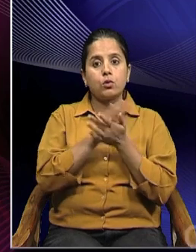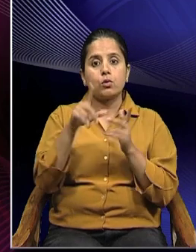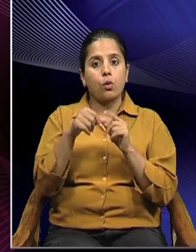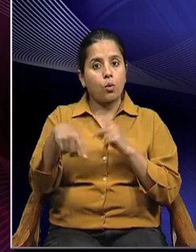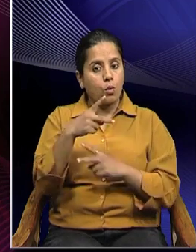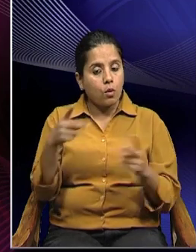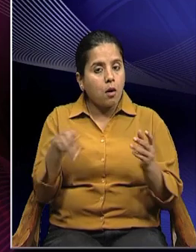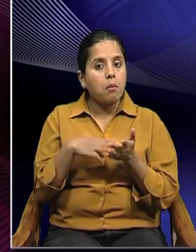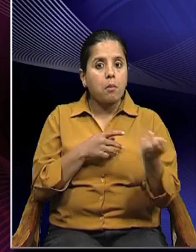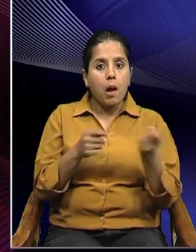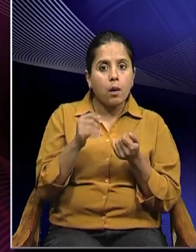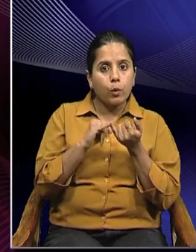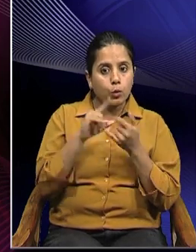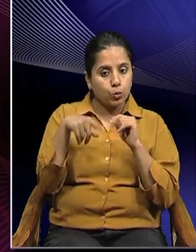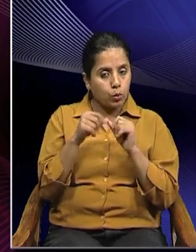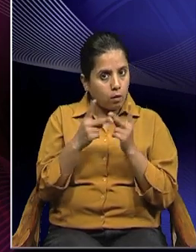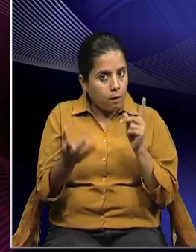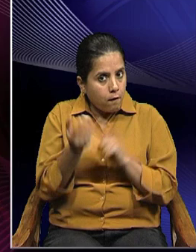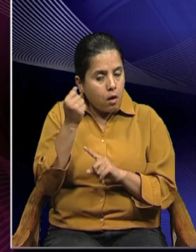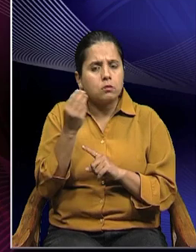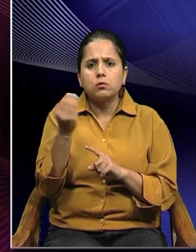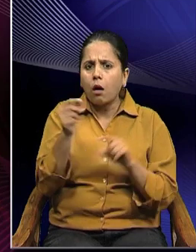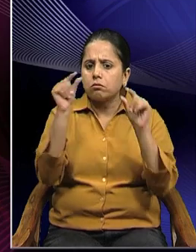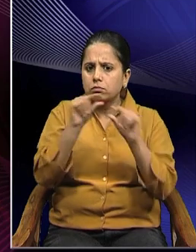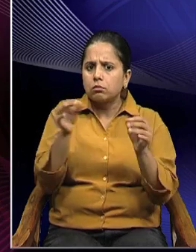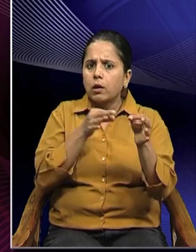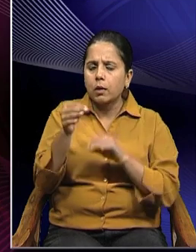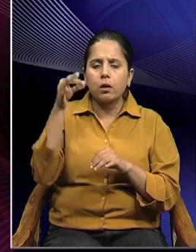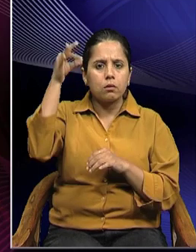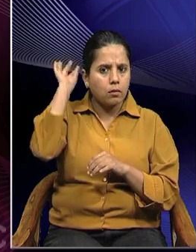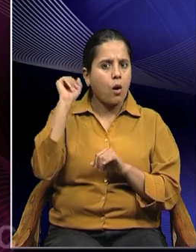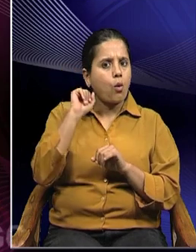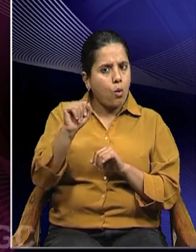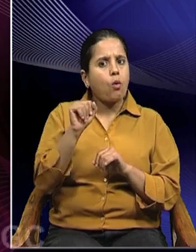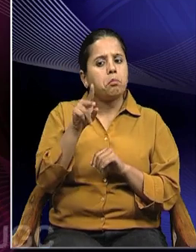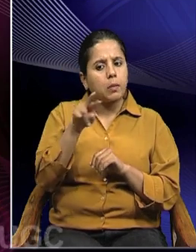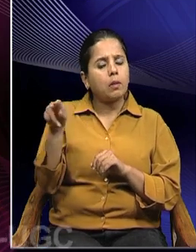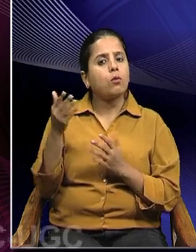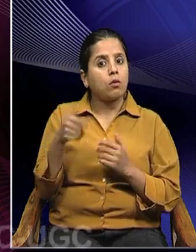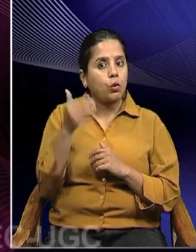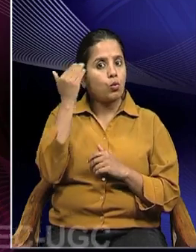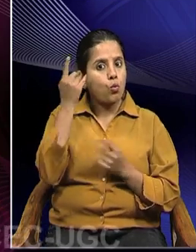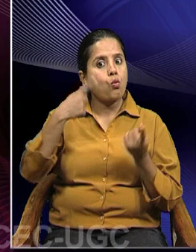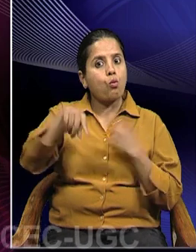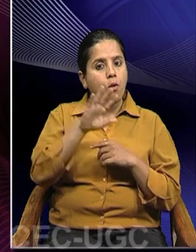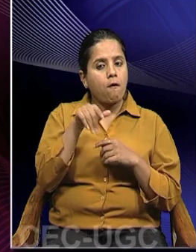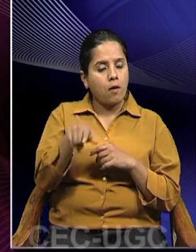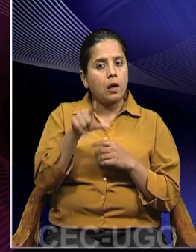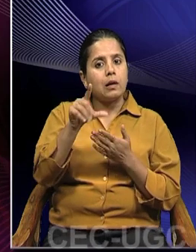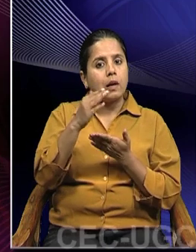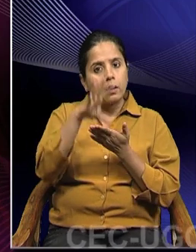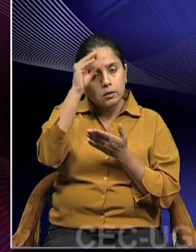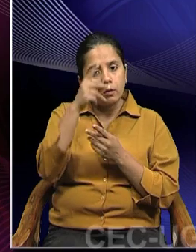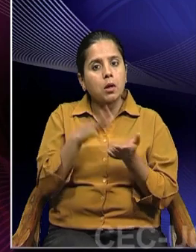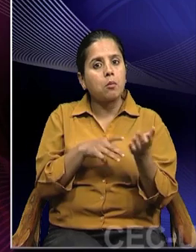management sutras, we can find some illustrative Sanskrit shlokas which are widely known, and they offer lessons for